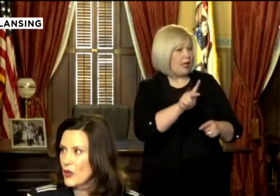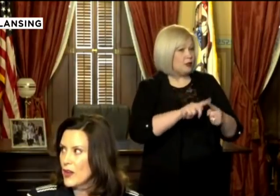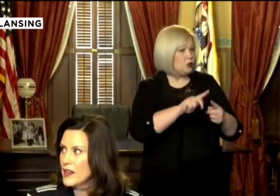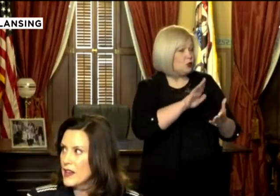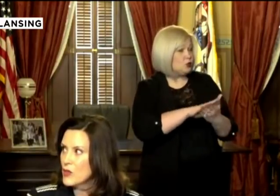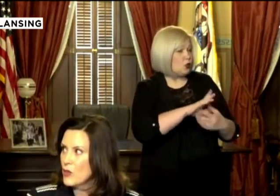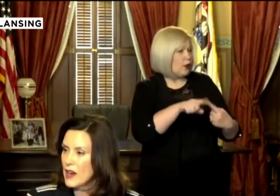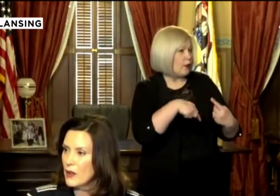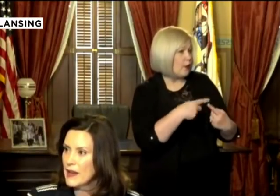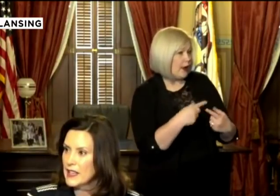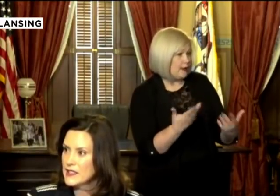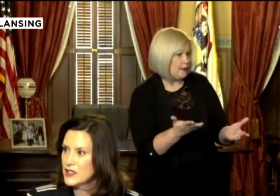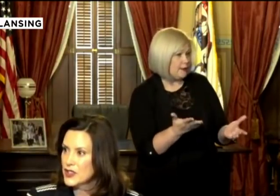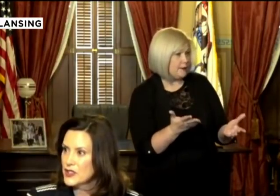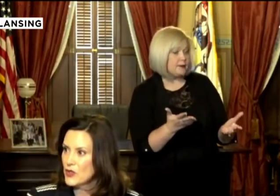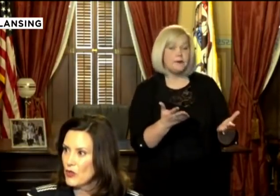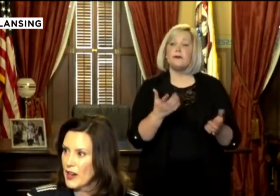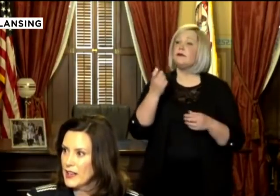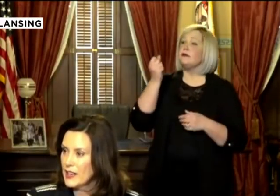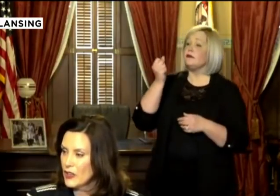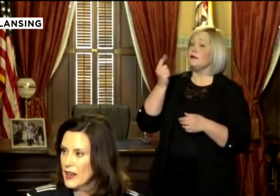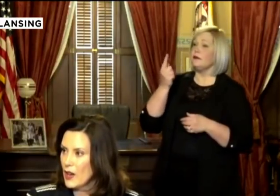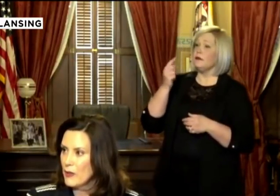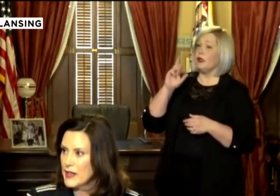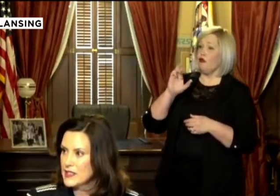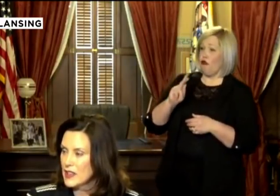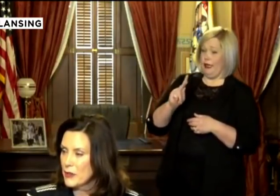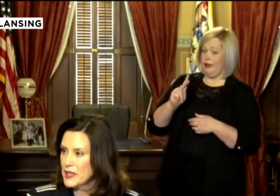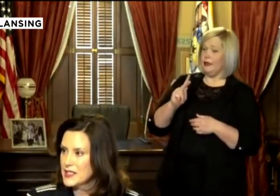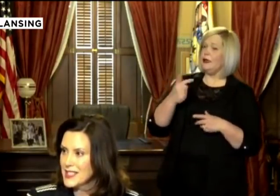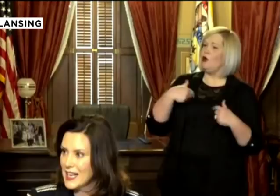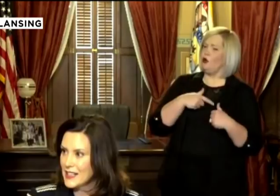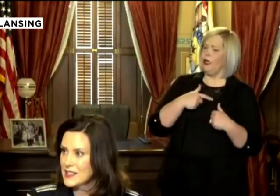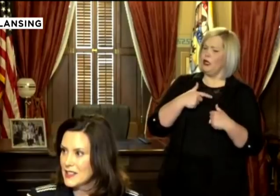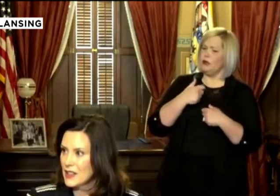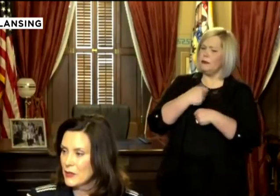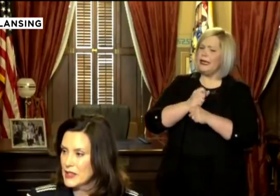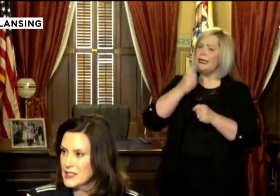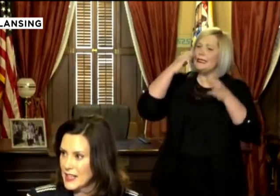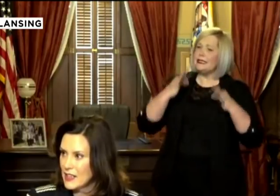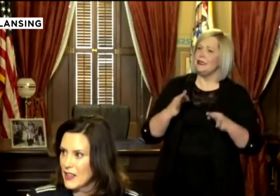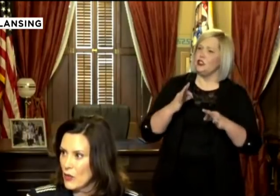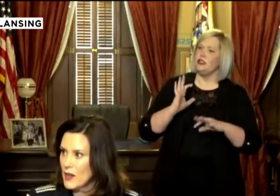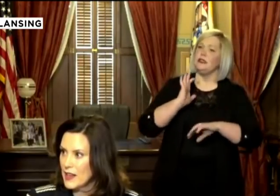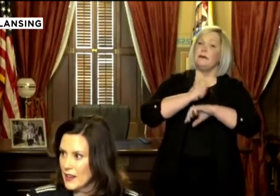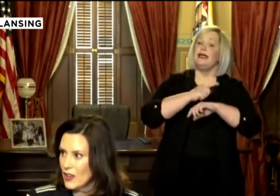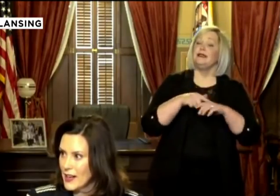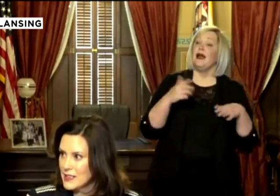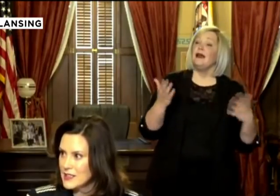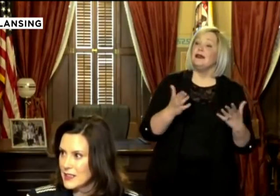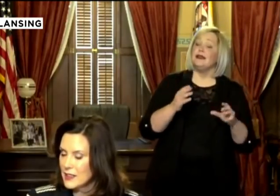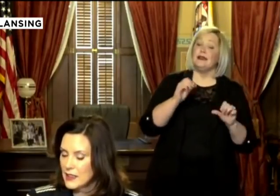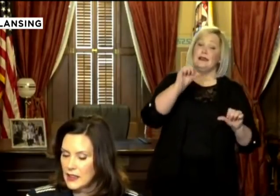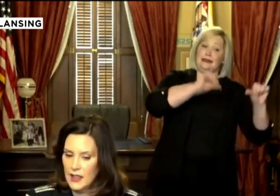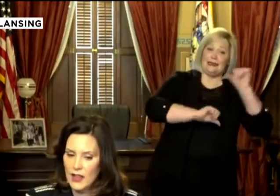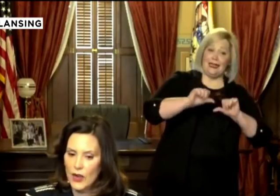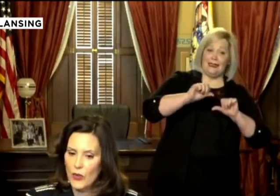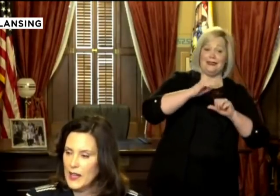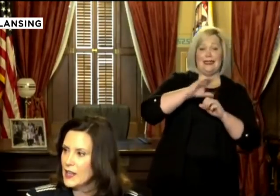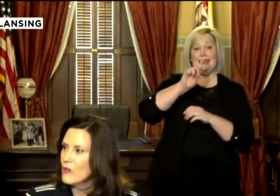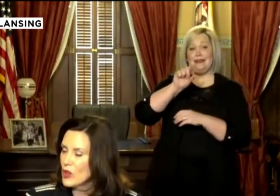it's, we are making decisions right here and now based on the best science and the best data that we can get our hands